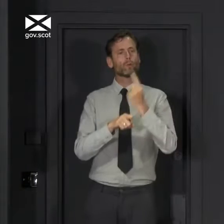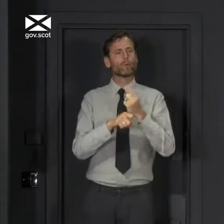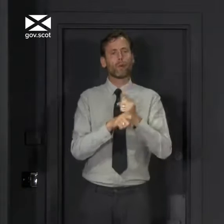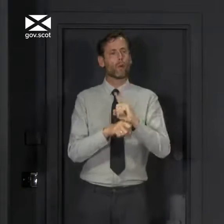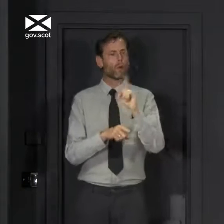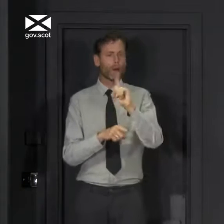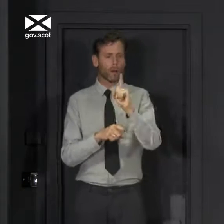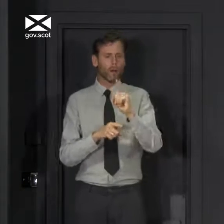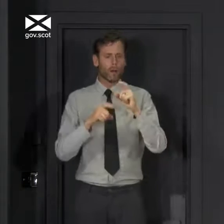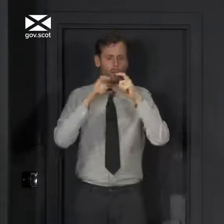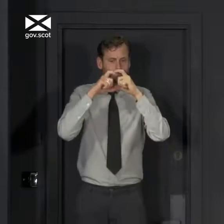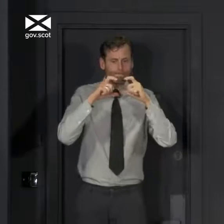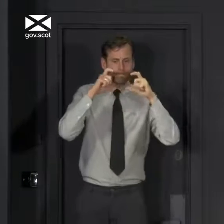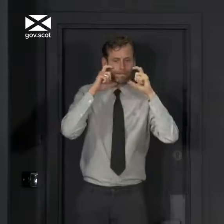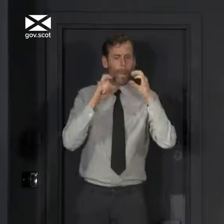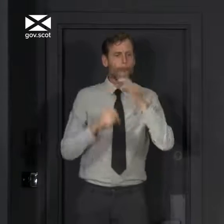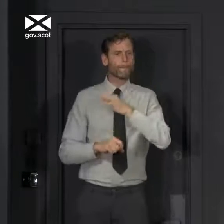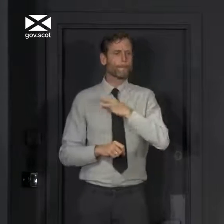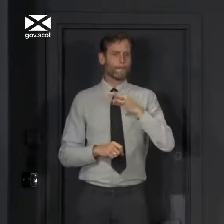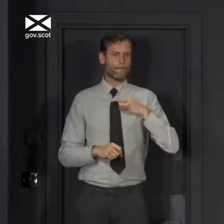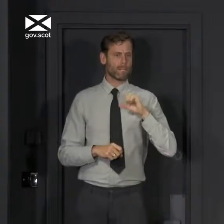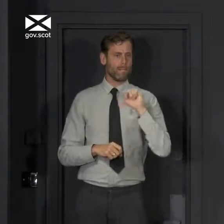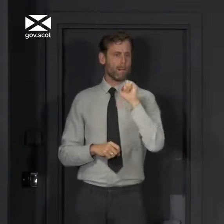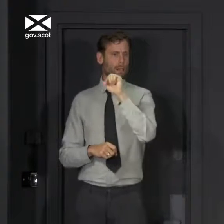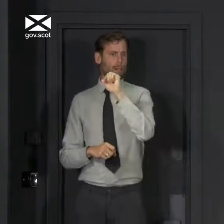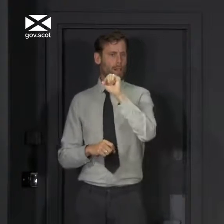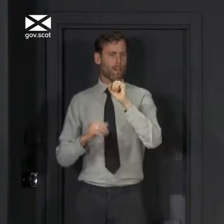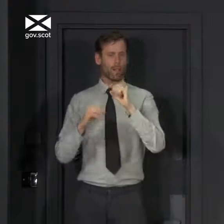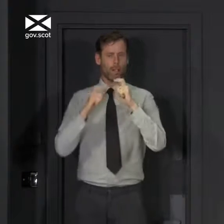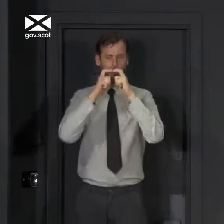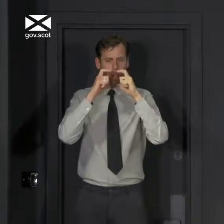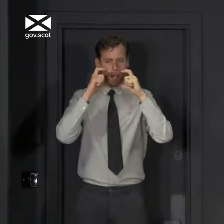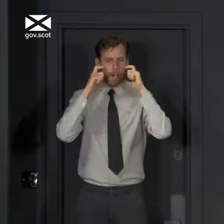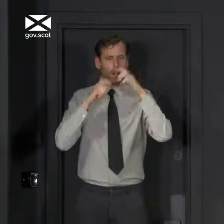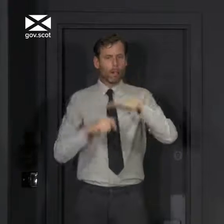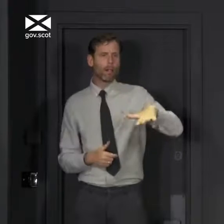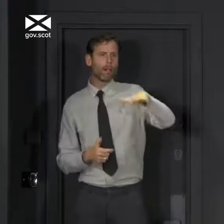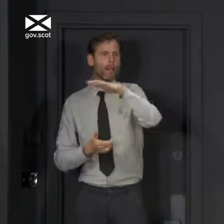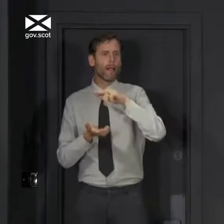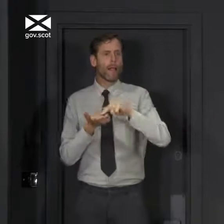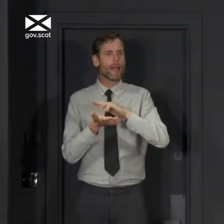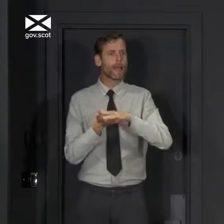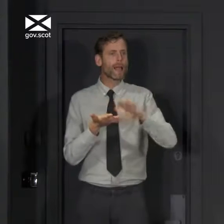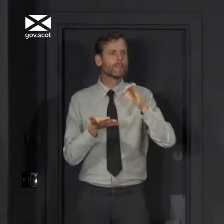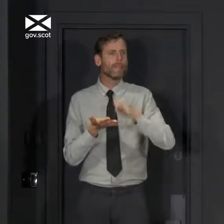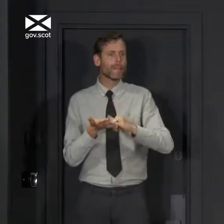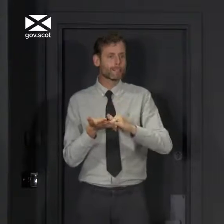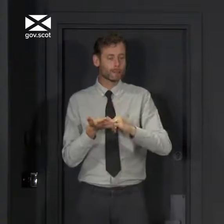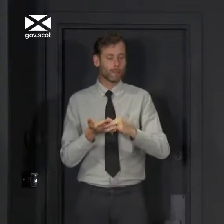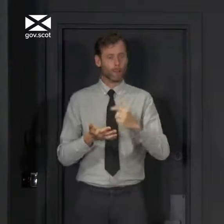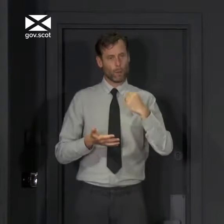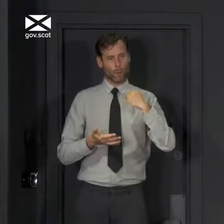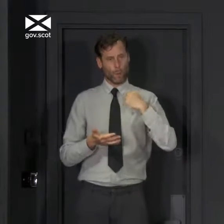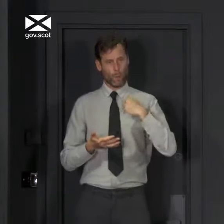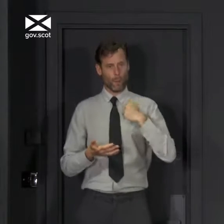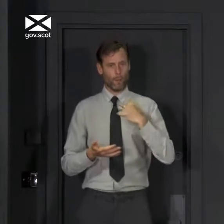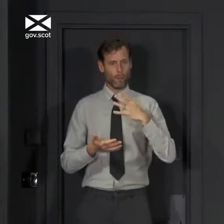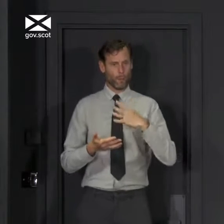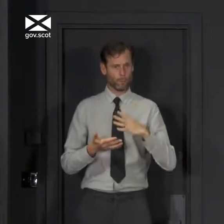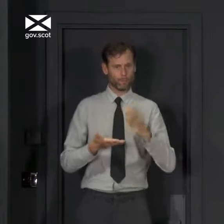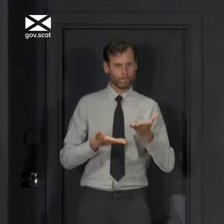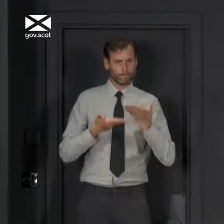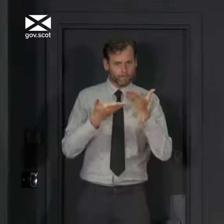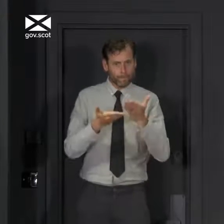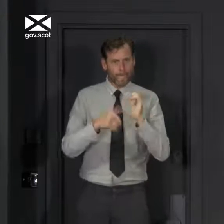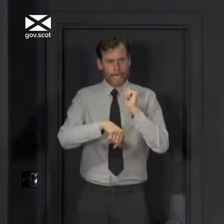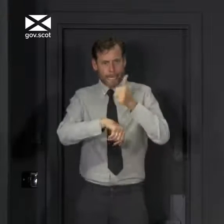wearing medical-grade face masks across the NHS. As part of our framework for the remobilisation of the